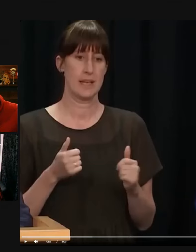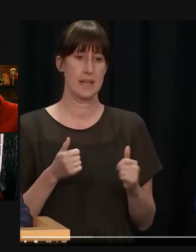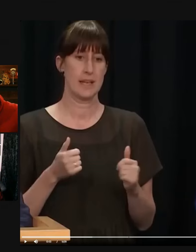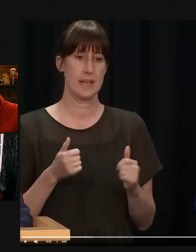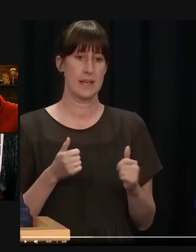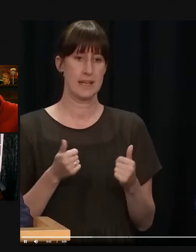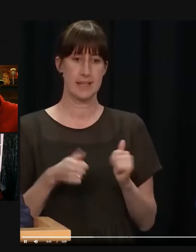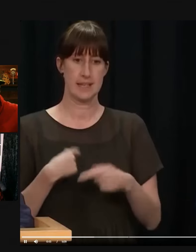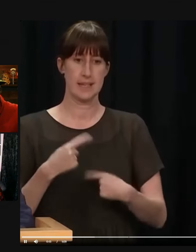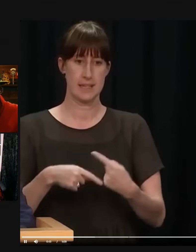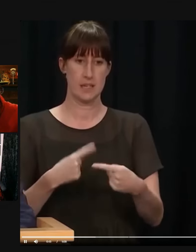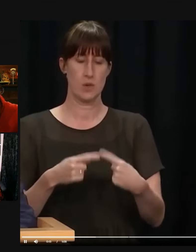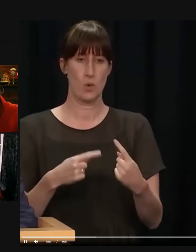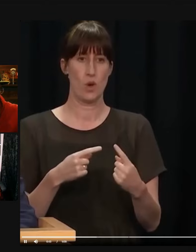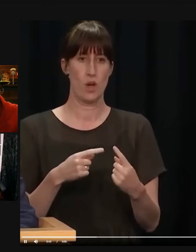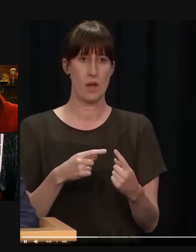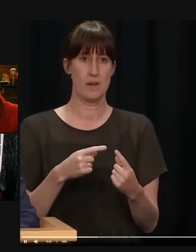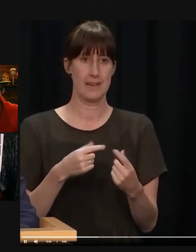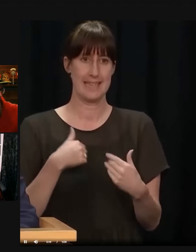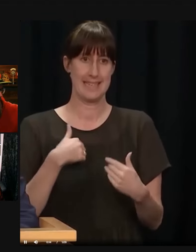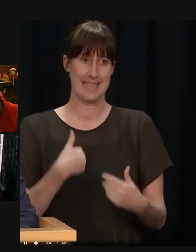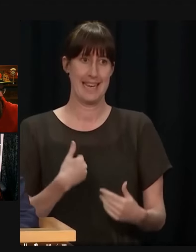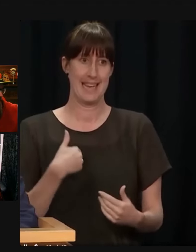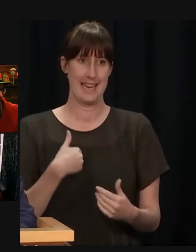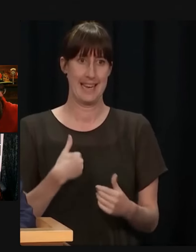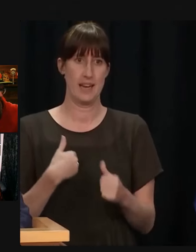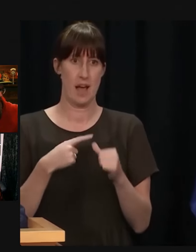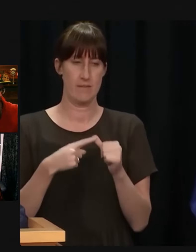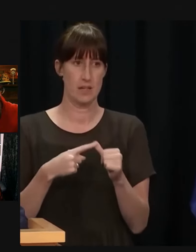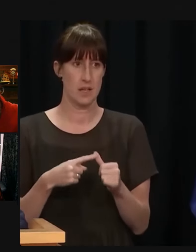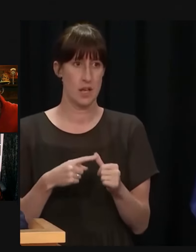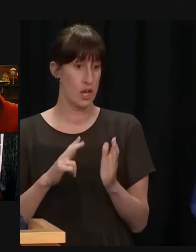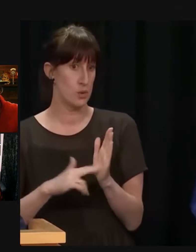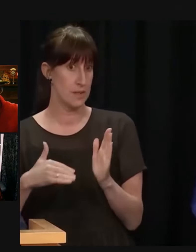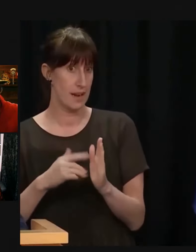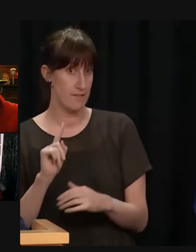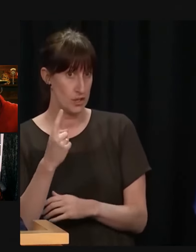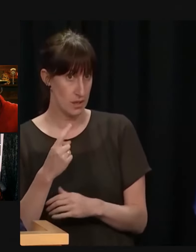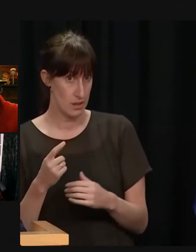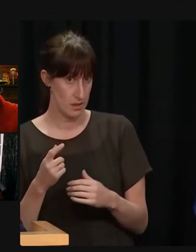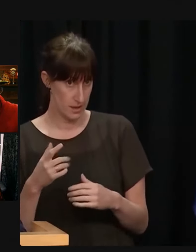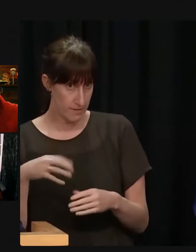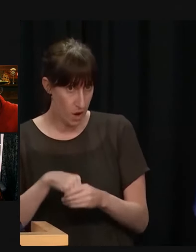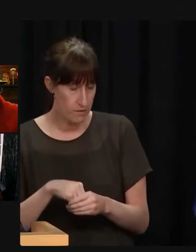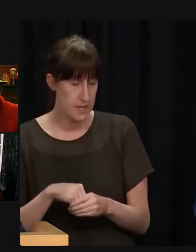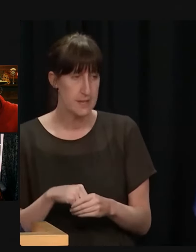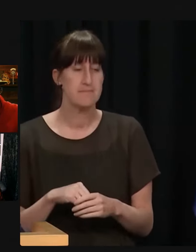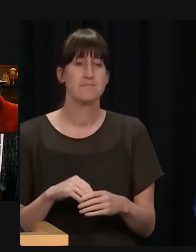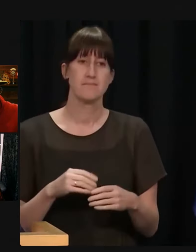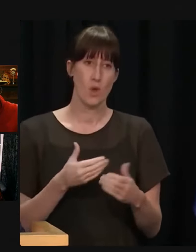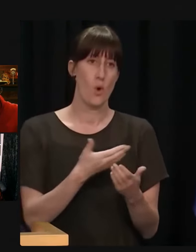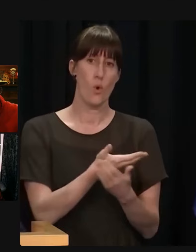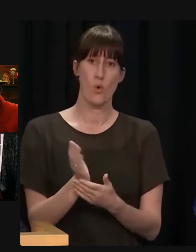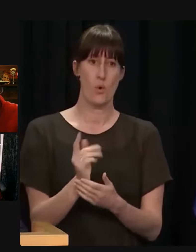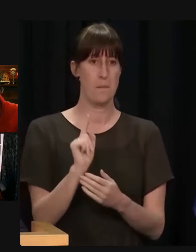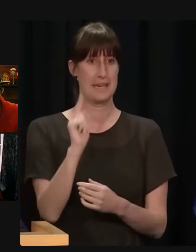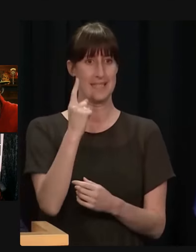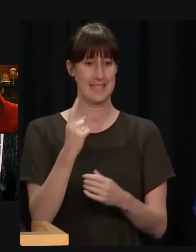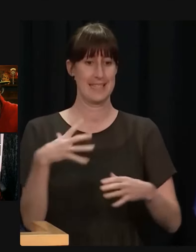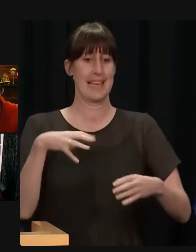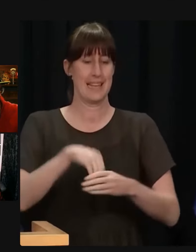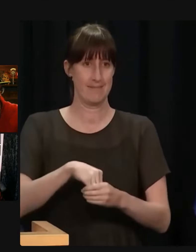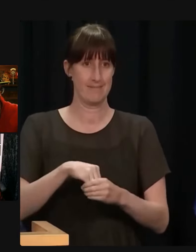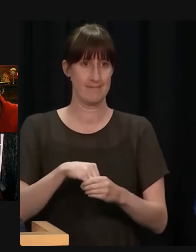rather than answer the question. New Zealand First holding this up? We're continuing to take advice as ministers. Ministers are all engaged in the